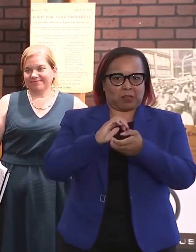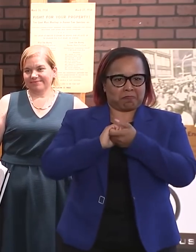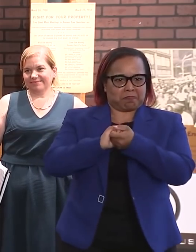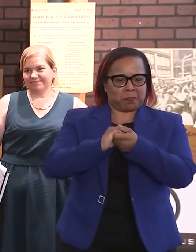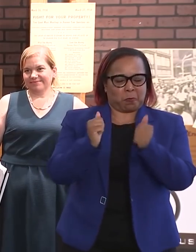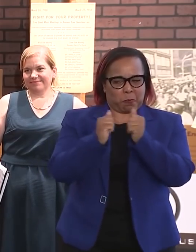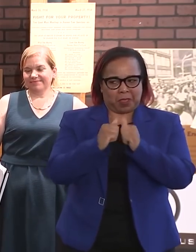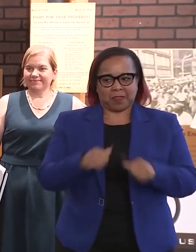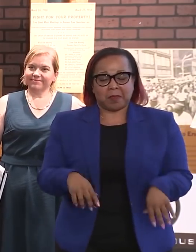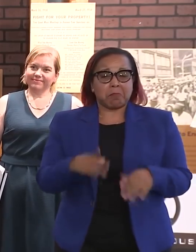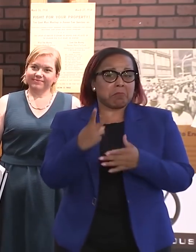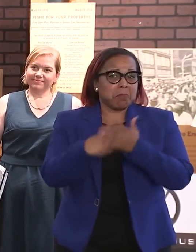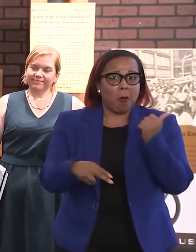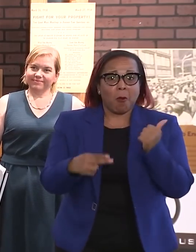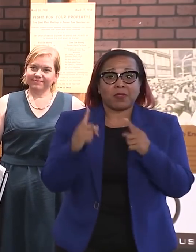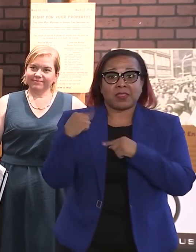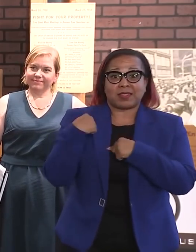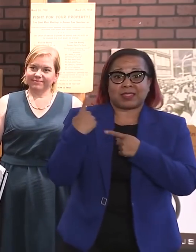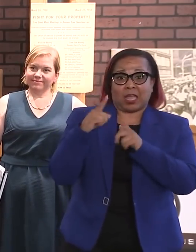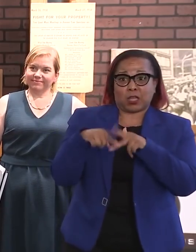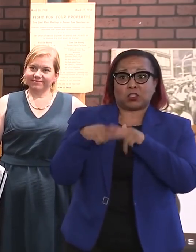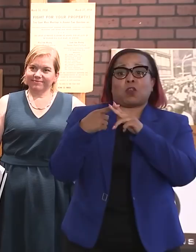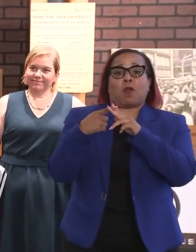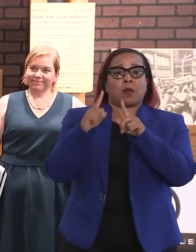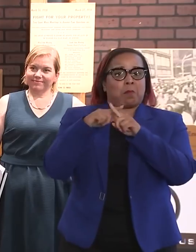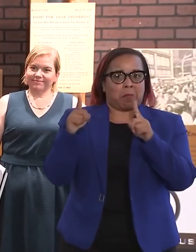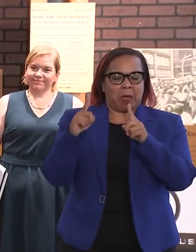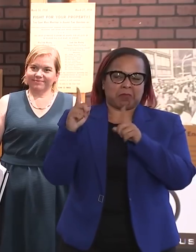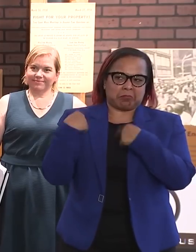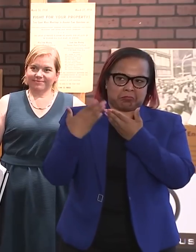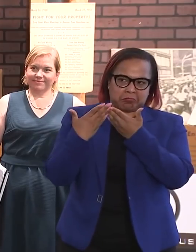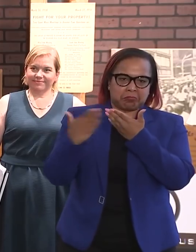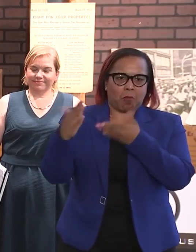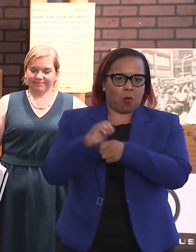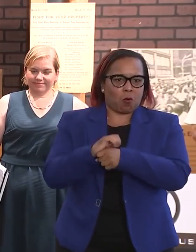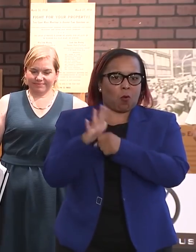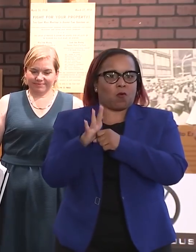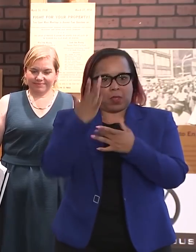with, both since I started, but certainly throughout the COVID